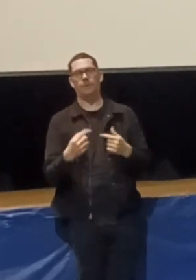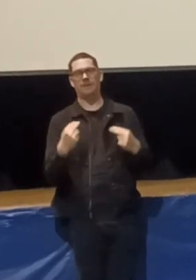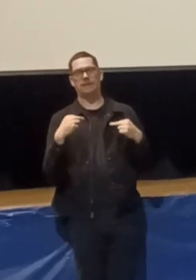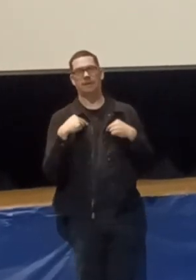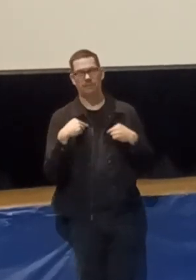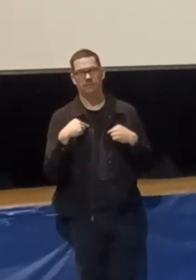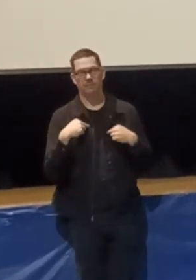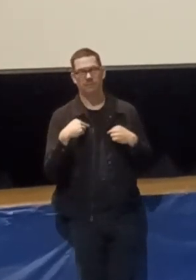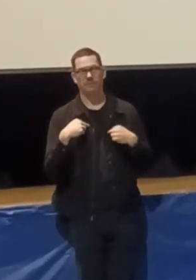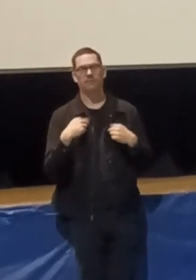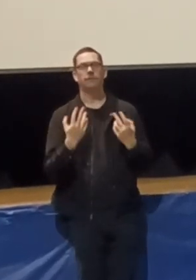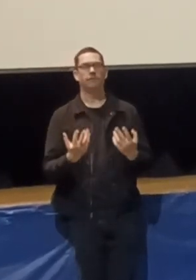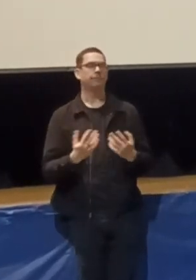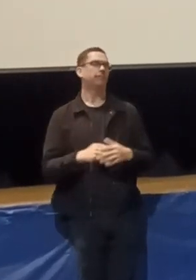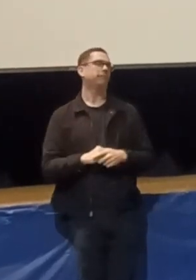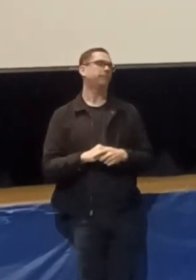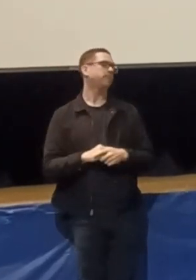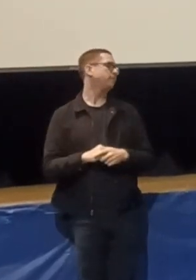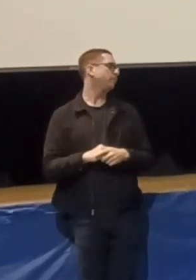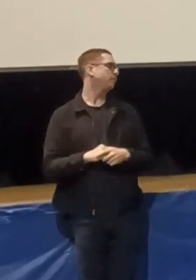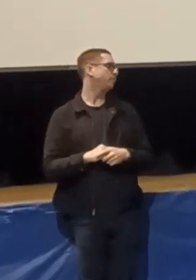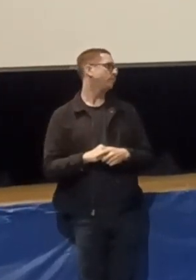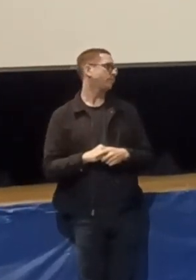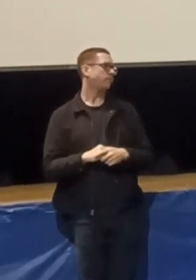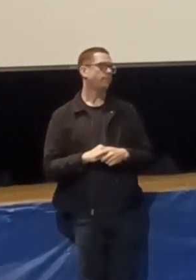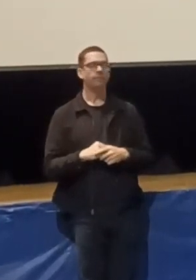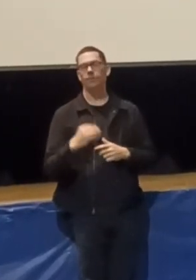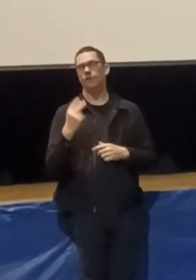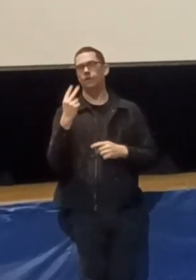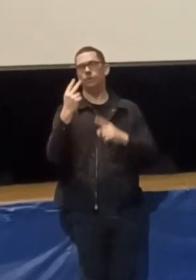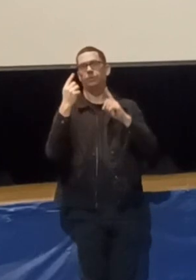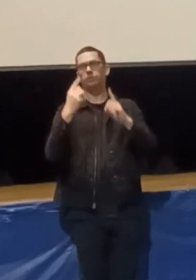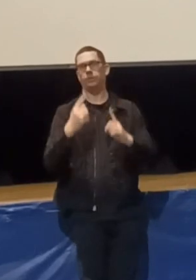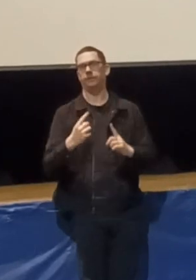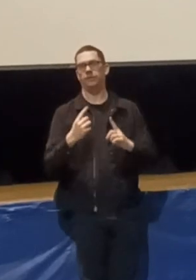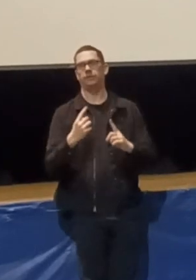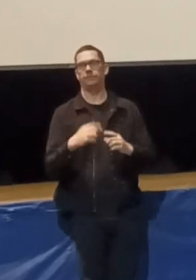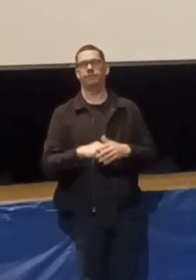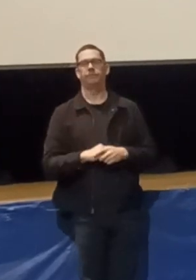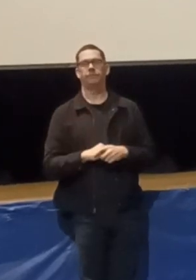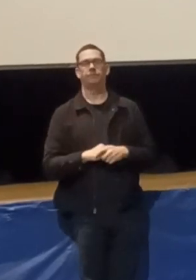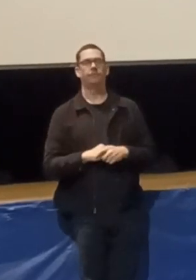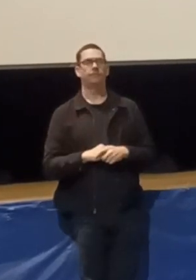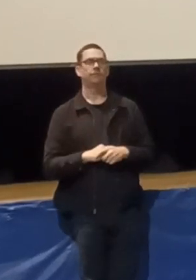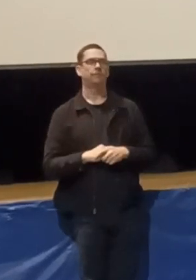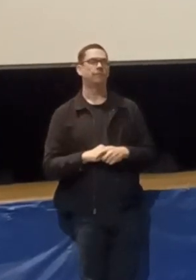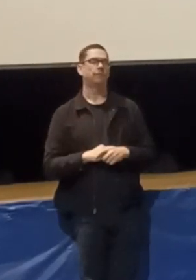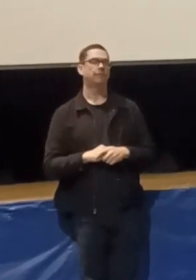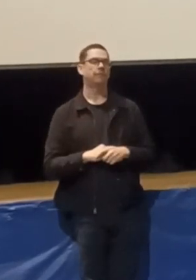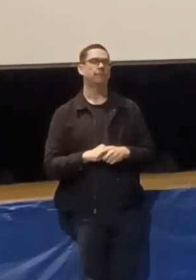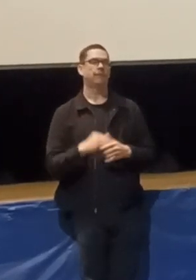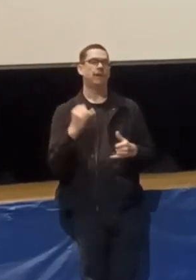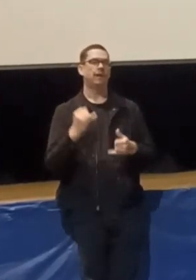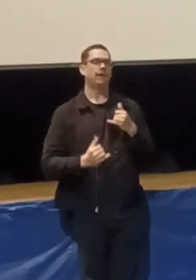it. So I do want to just make those 2 points. I know you have a lot in there, and then get to these last 3 comments.